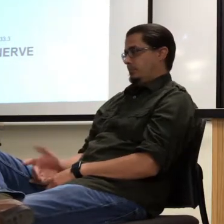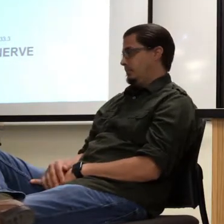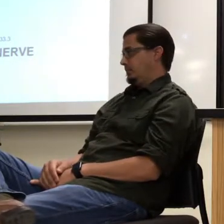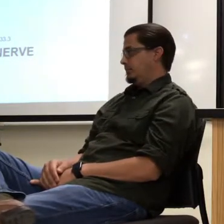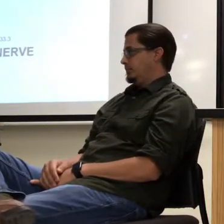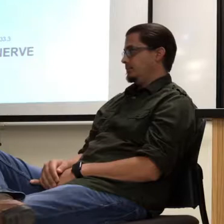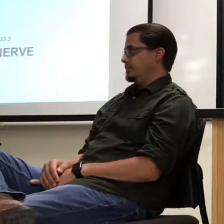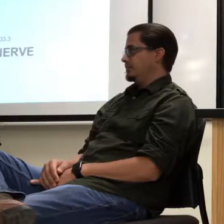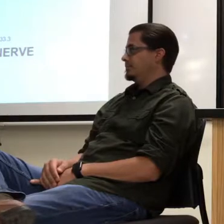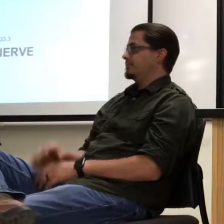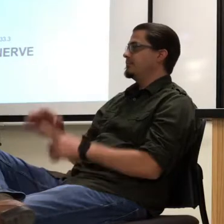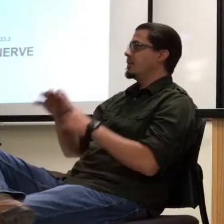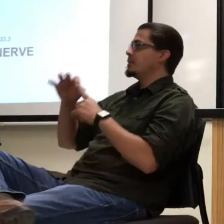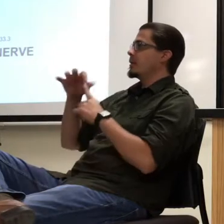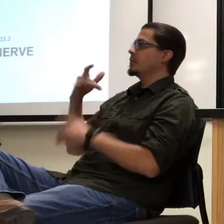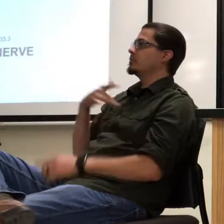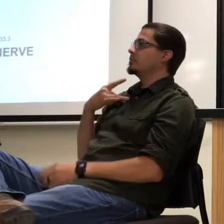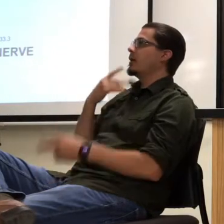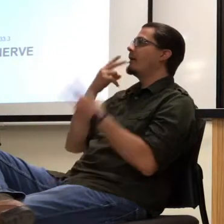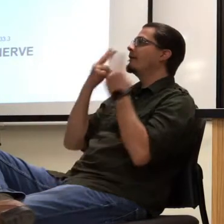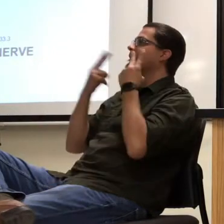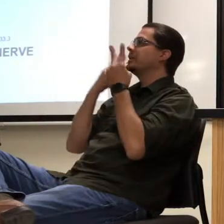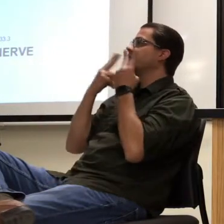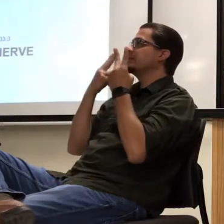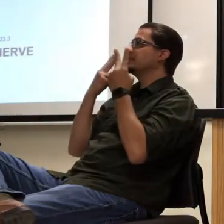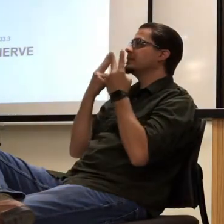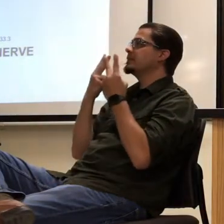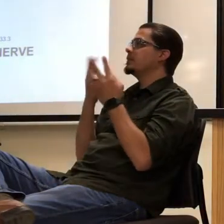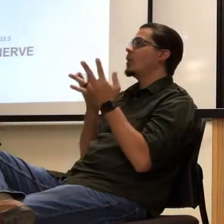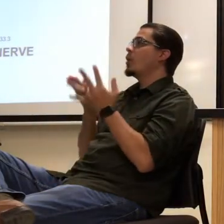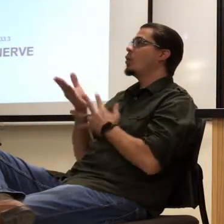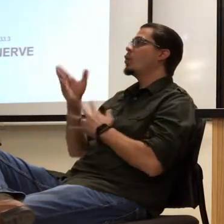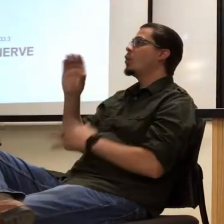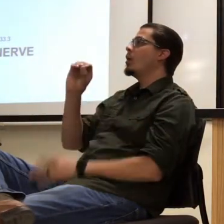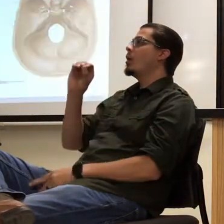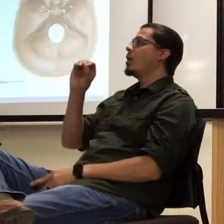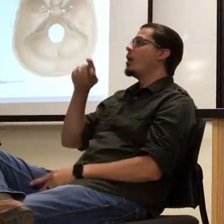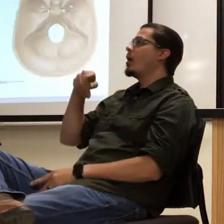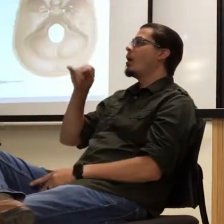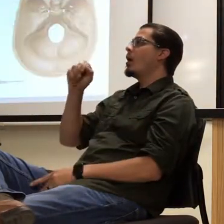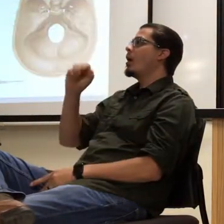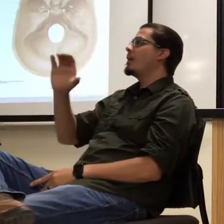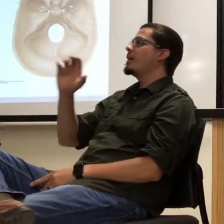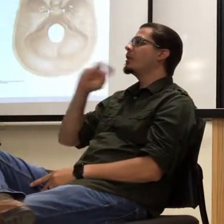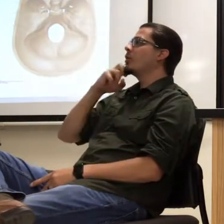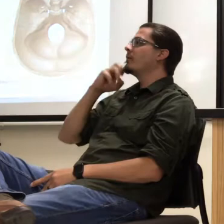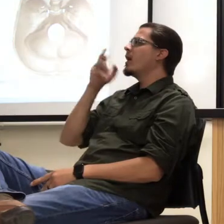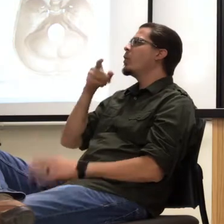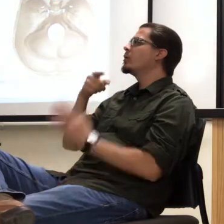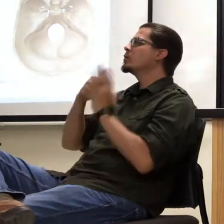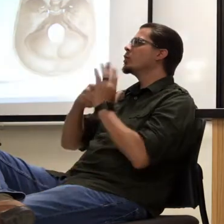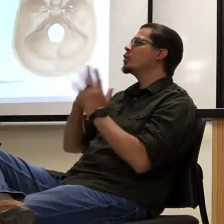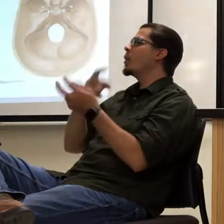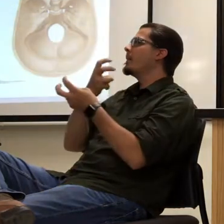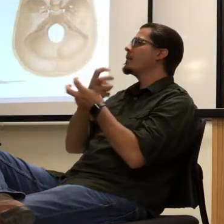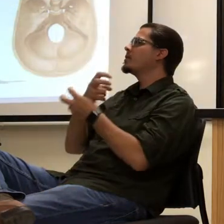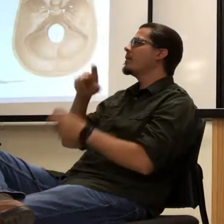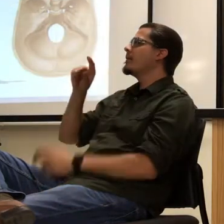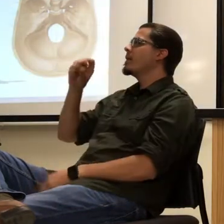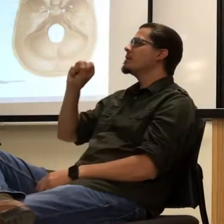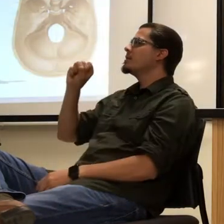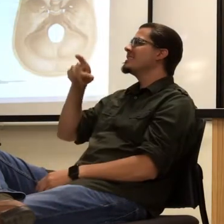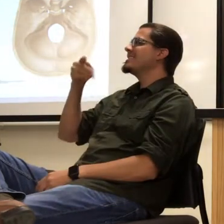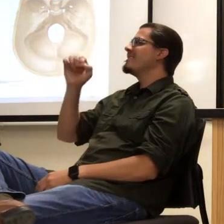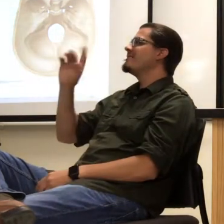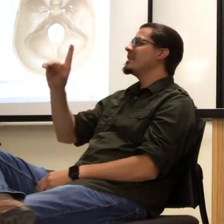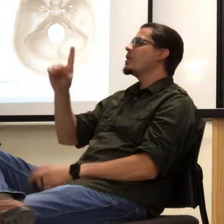Special sense of vision is carried by the optic nerve. So I'm going to show you a picture of the sphenoid bone in